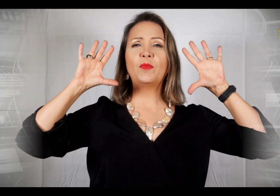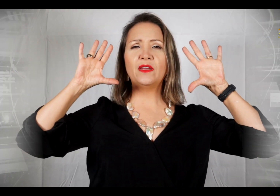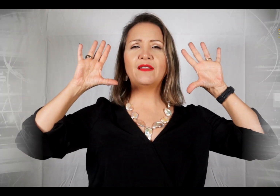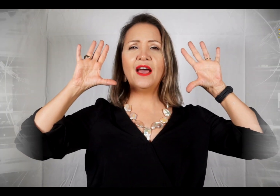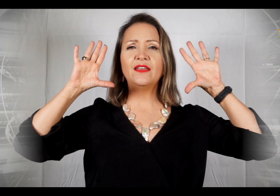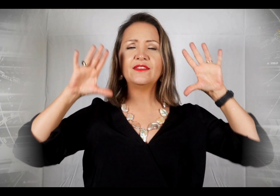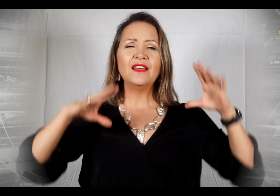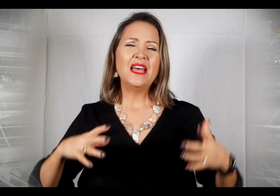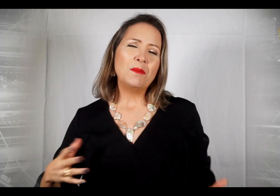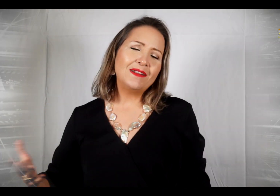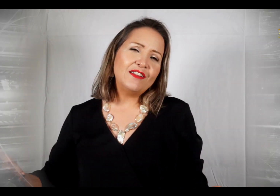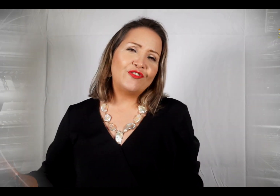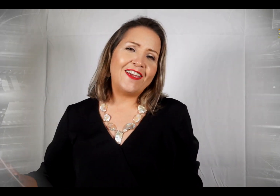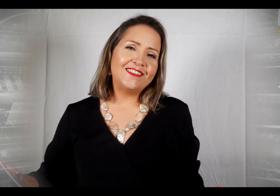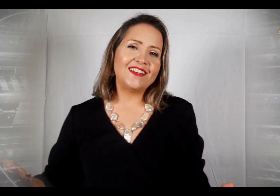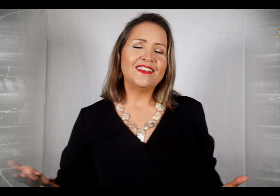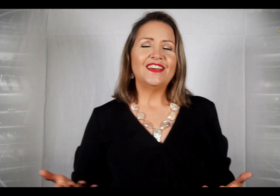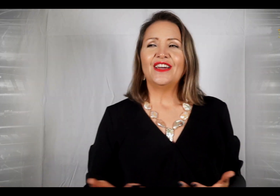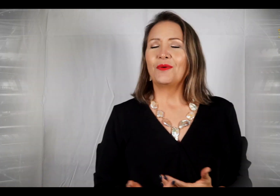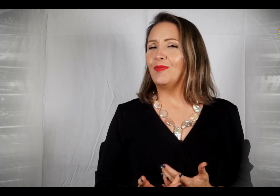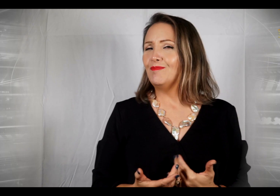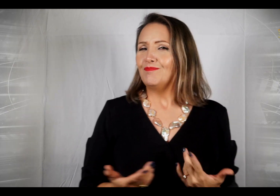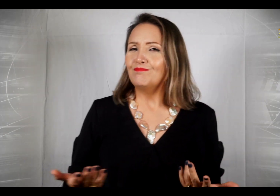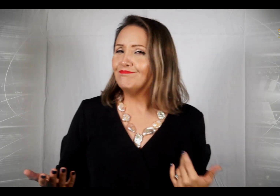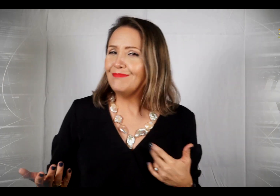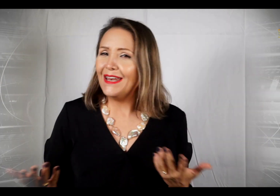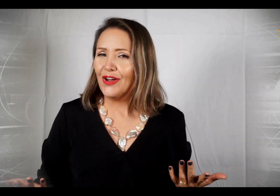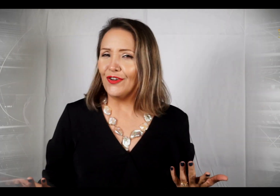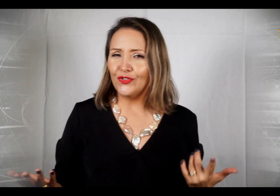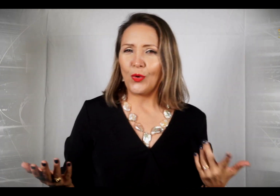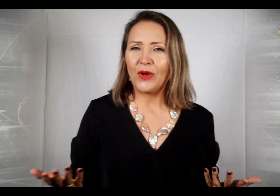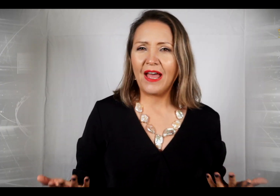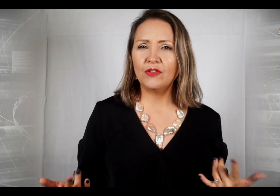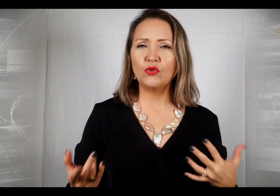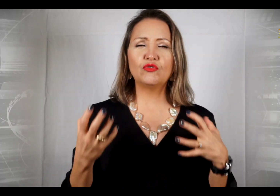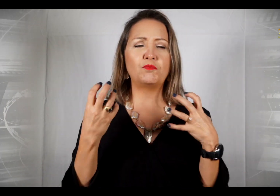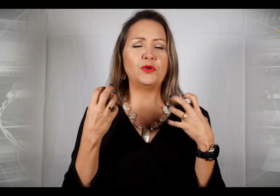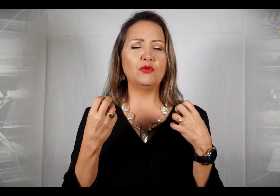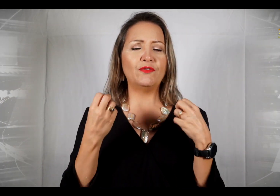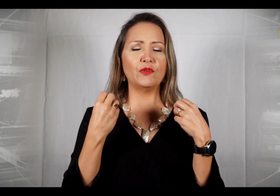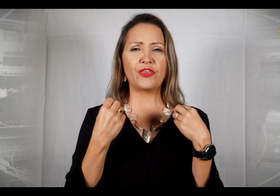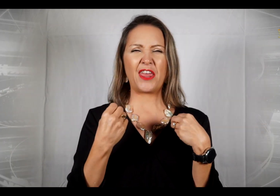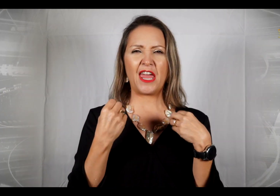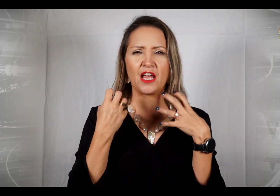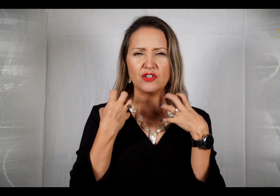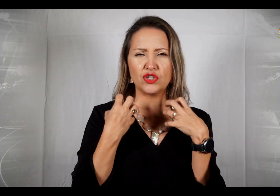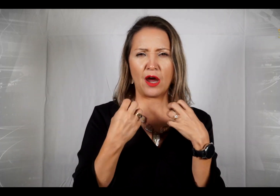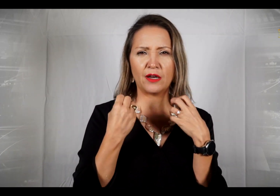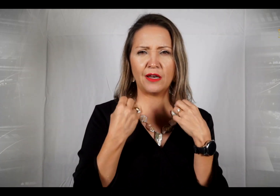the eyes. But let's face it, many of us don't have those beautiful, thick, dark